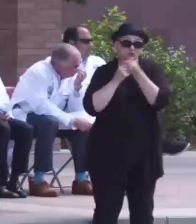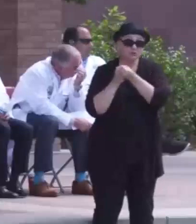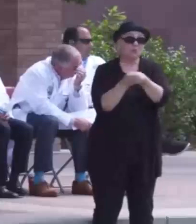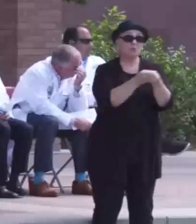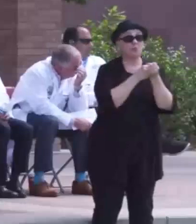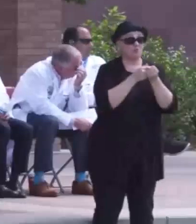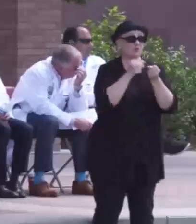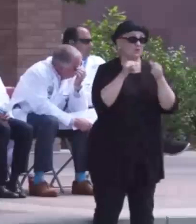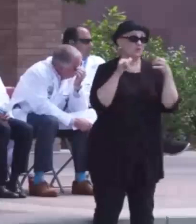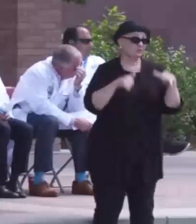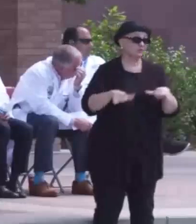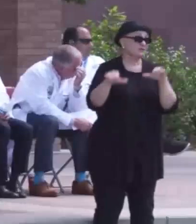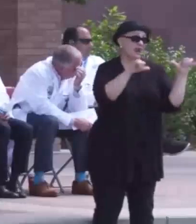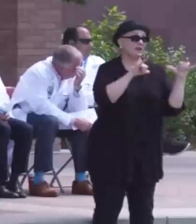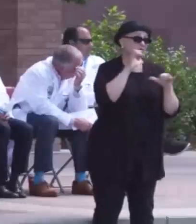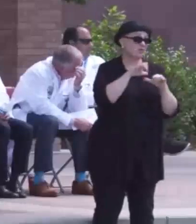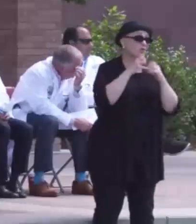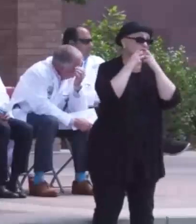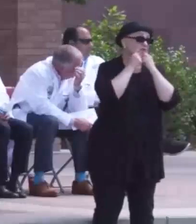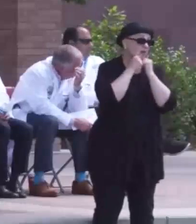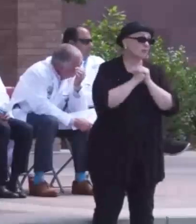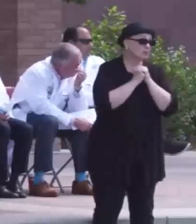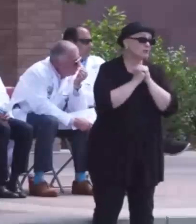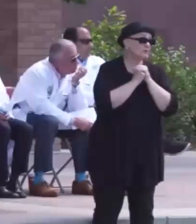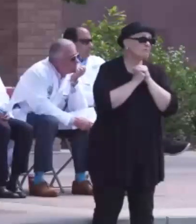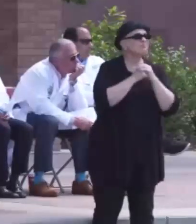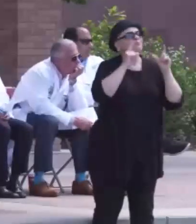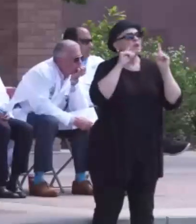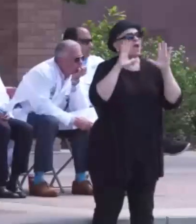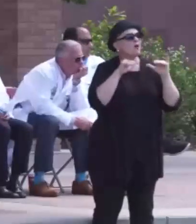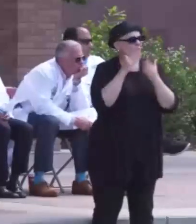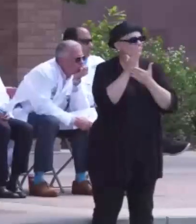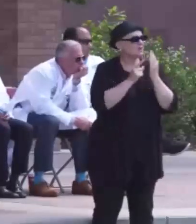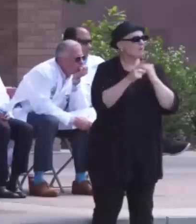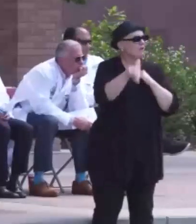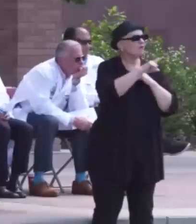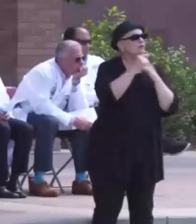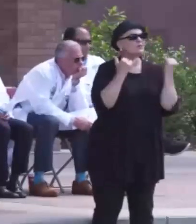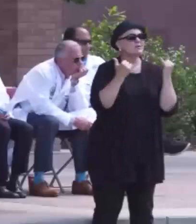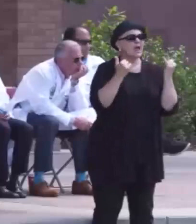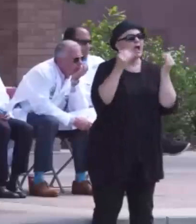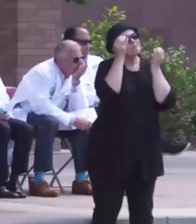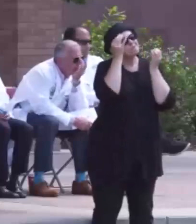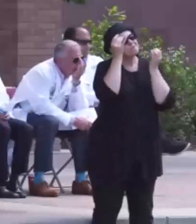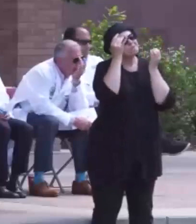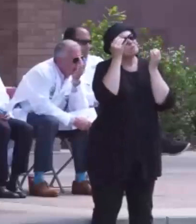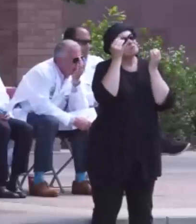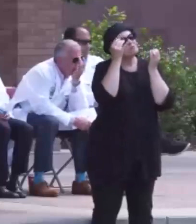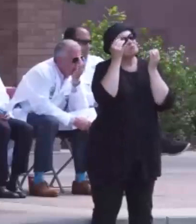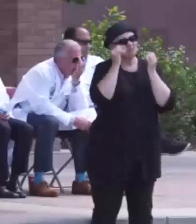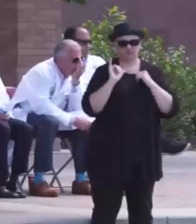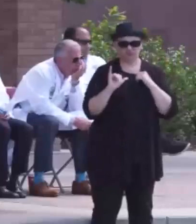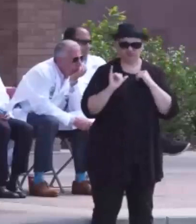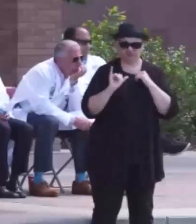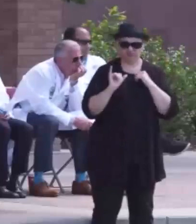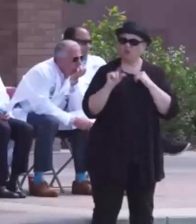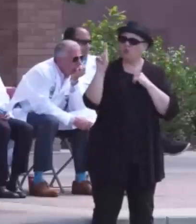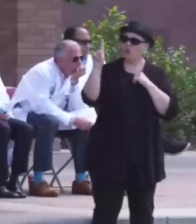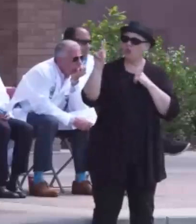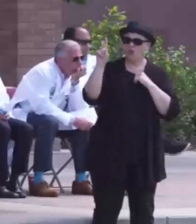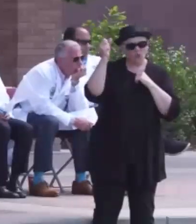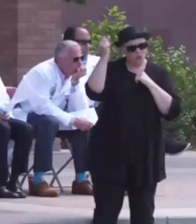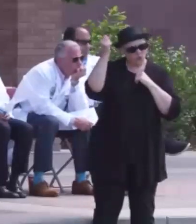group. And I hope some of you are now thinking, wait a minute,